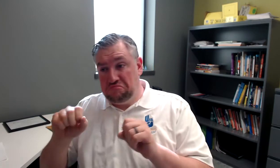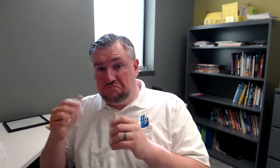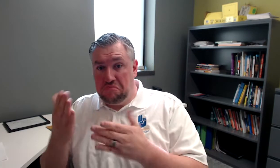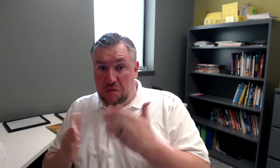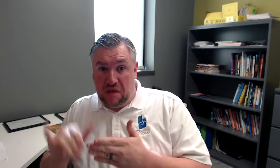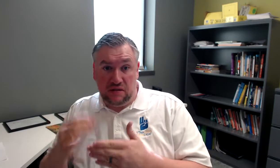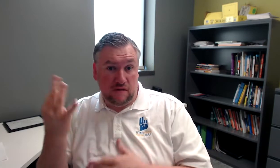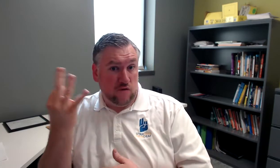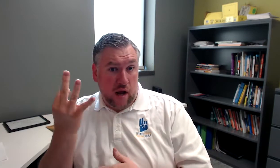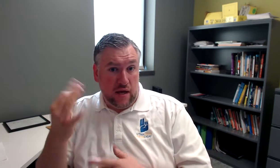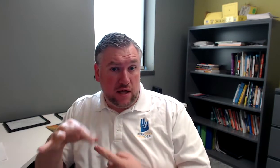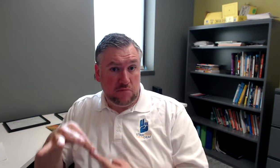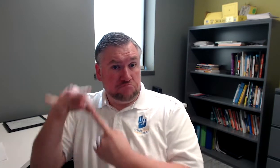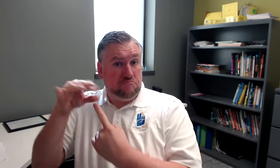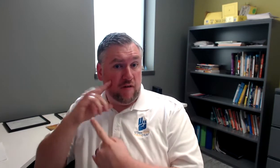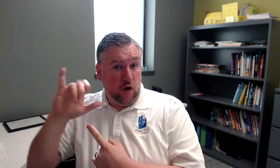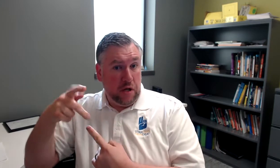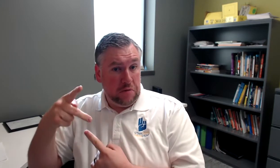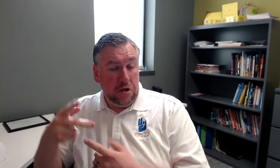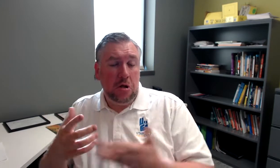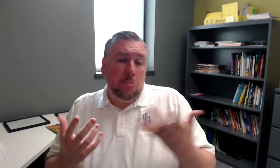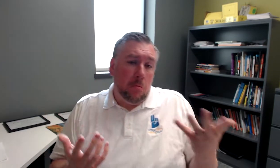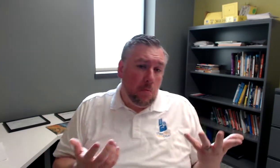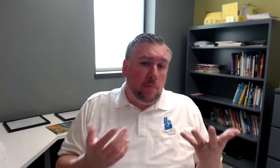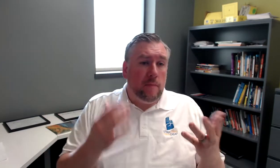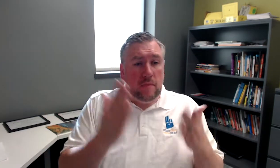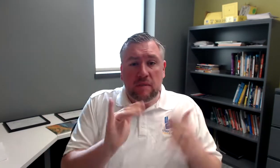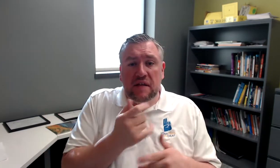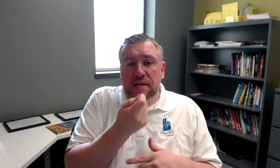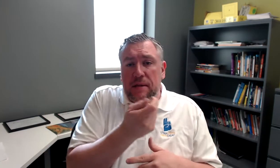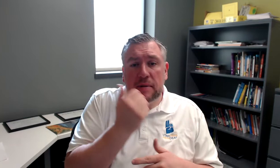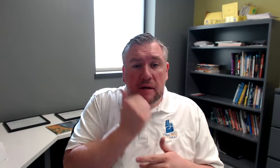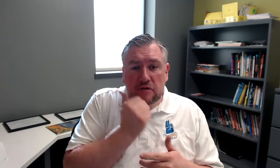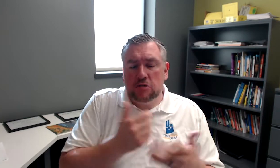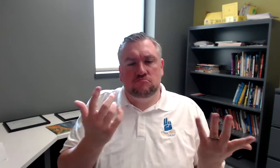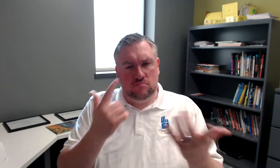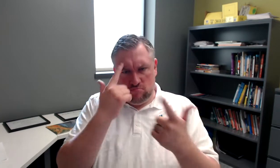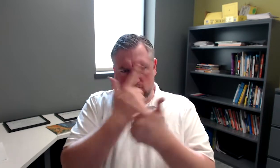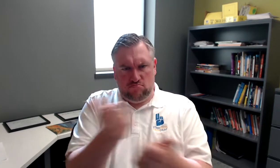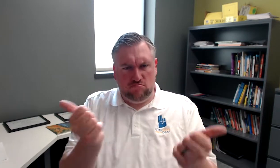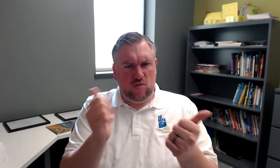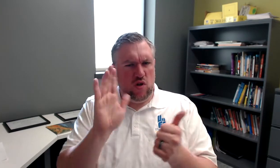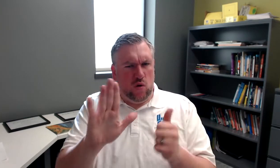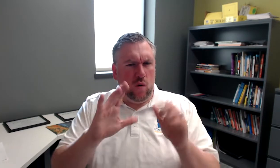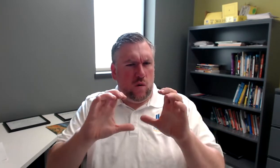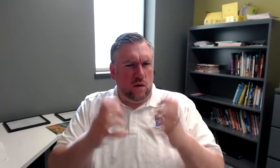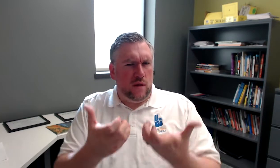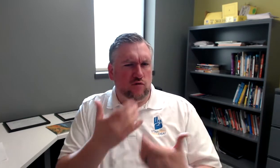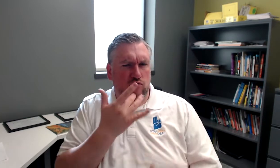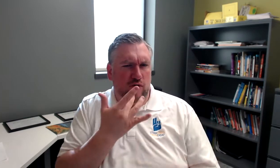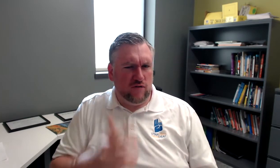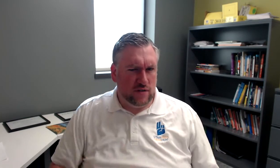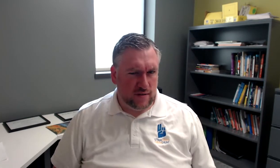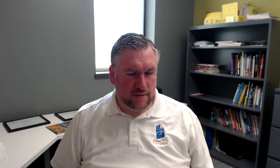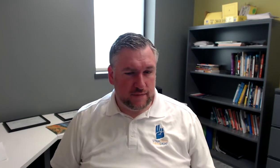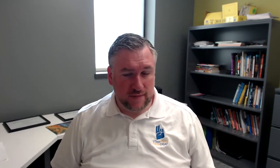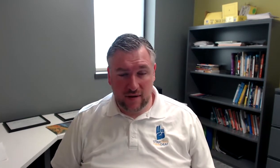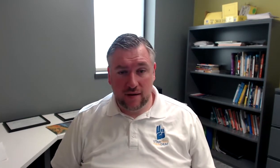your classroom practice. IEP Fridays work, maybe a little bit every day. Really, what's your